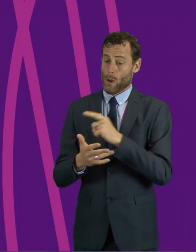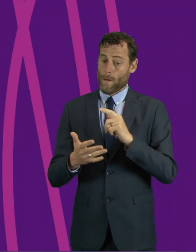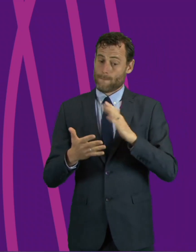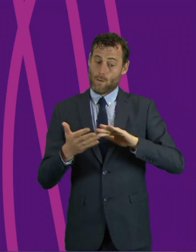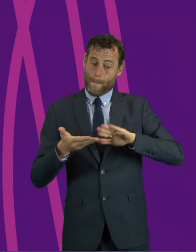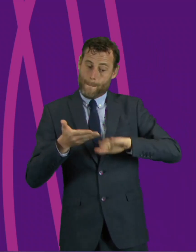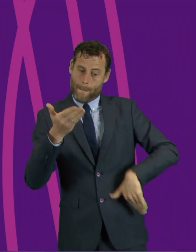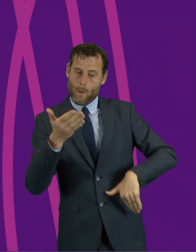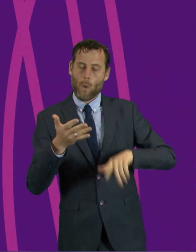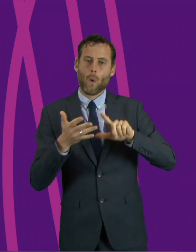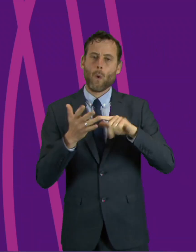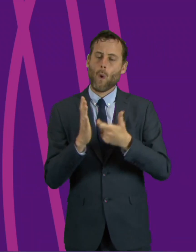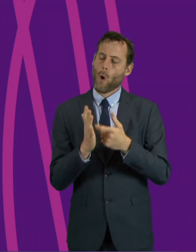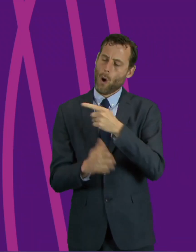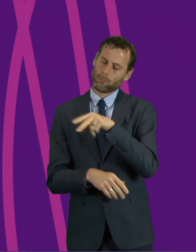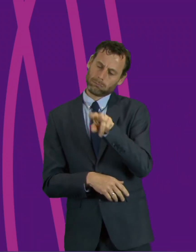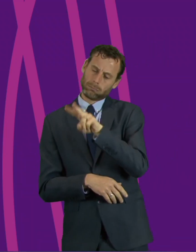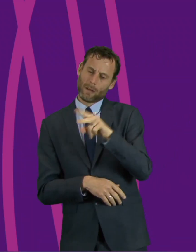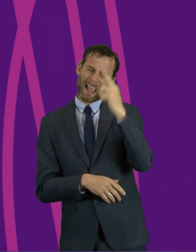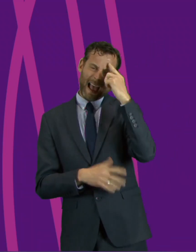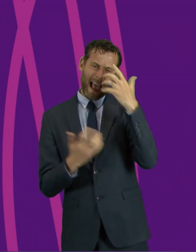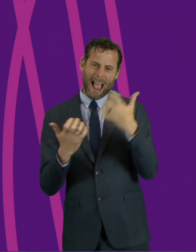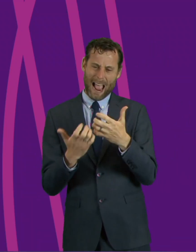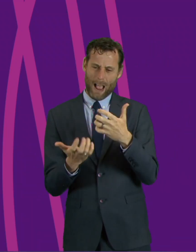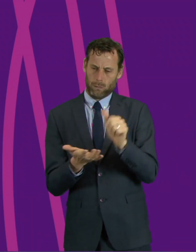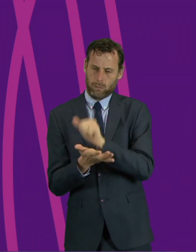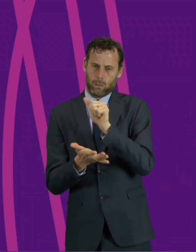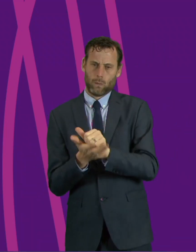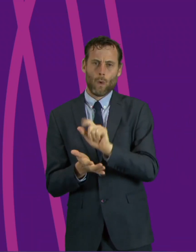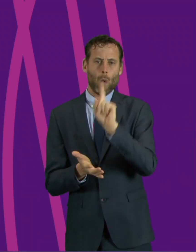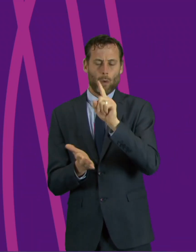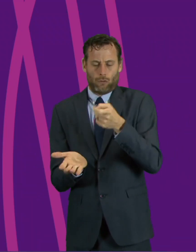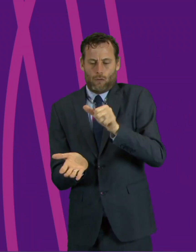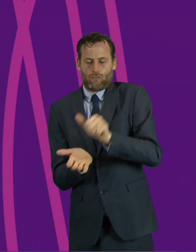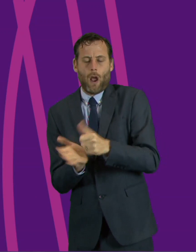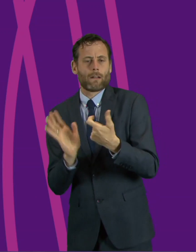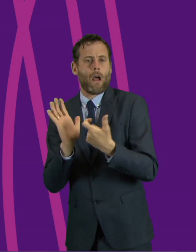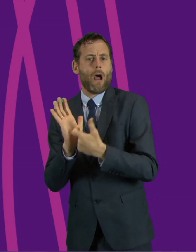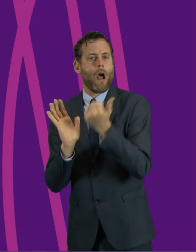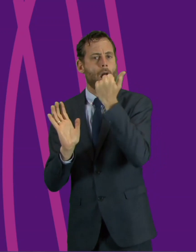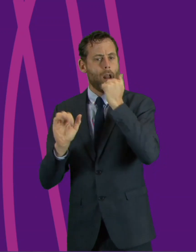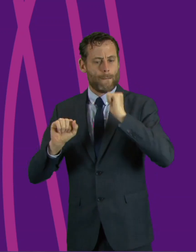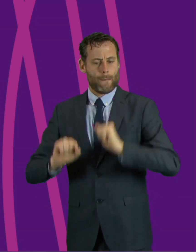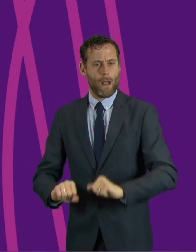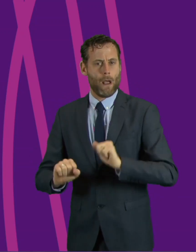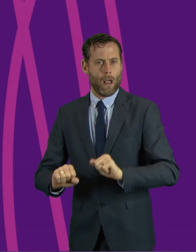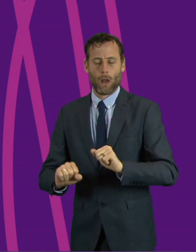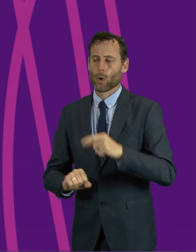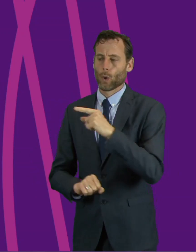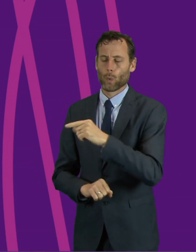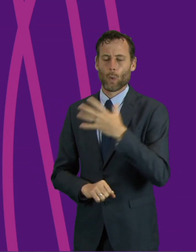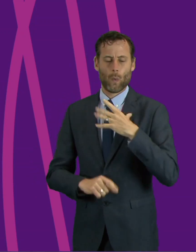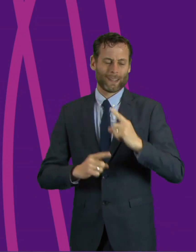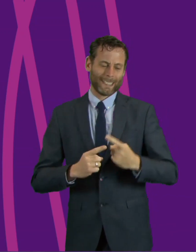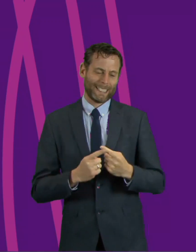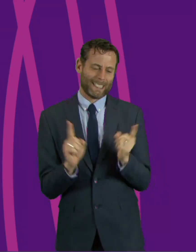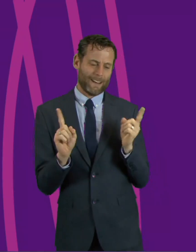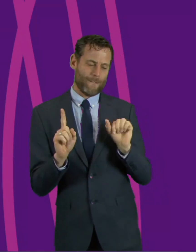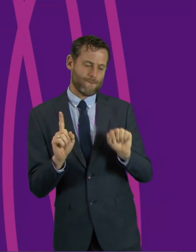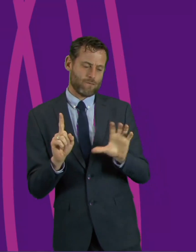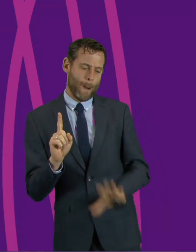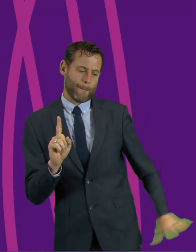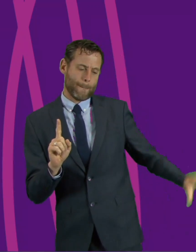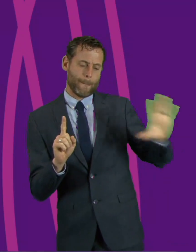difference, or is it more of a judgment by ministers? So can I ask the First Minister to confirm, what exactly does a meaningfully different R number look